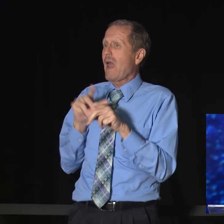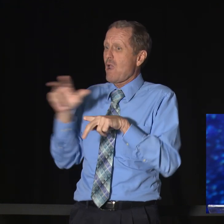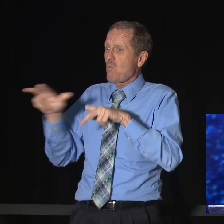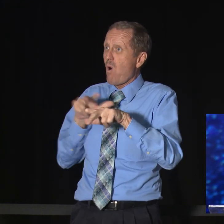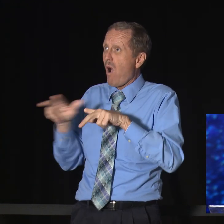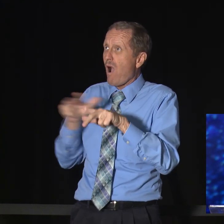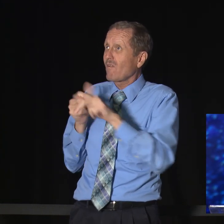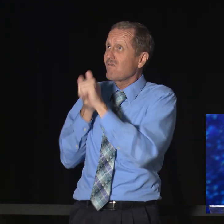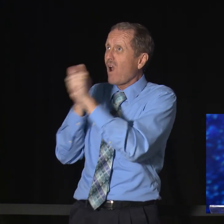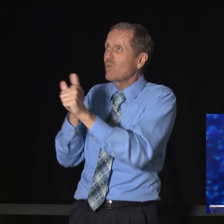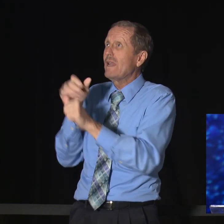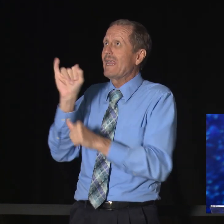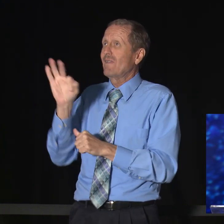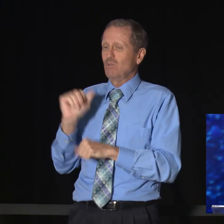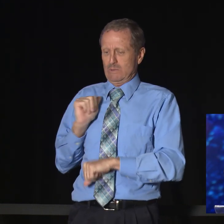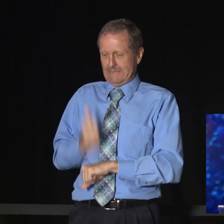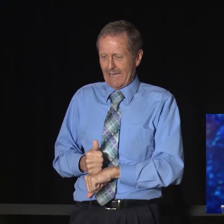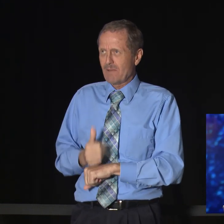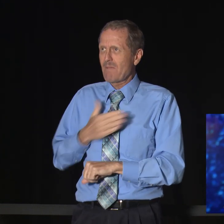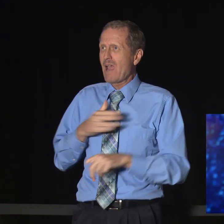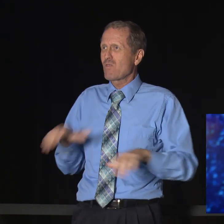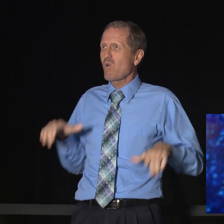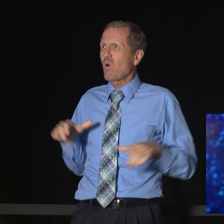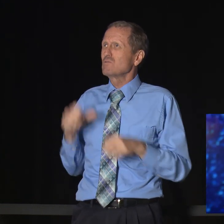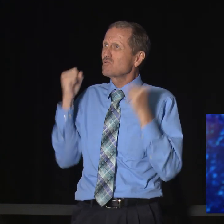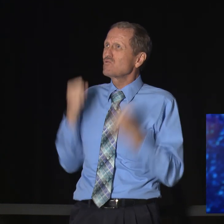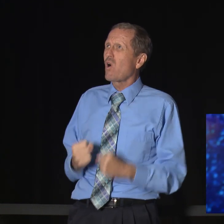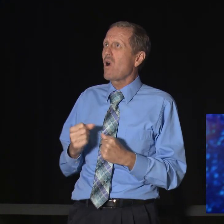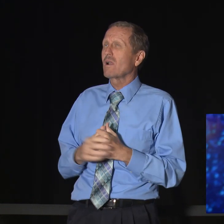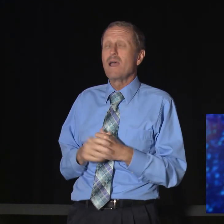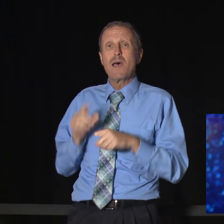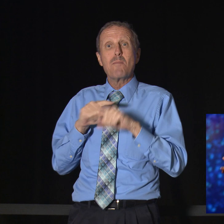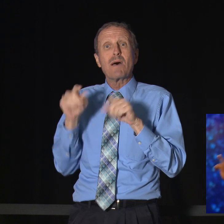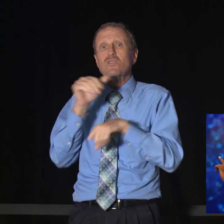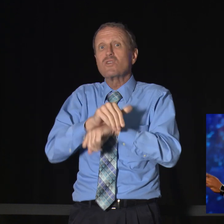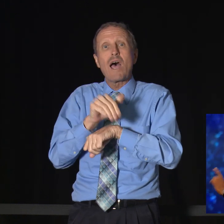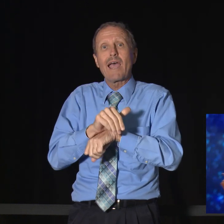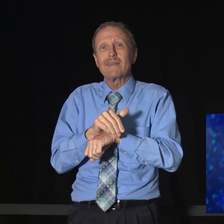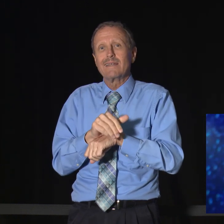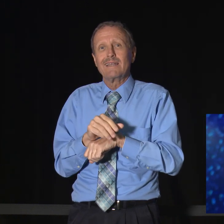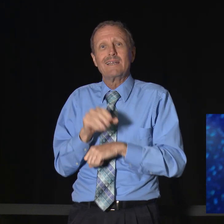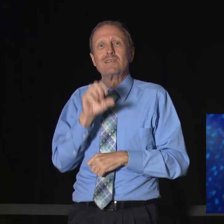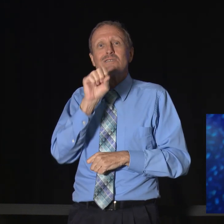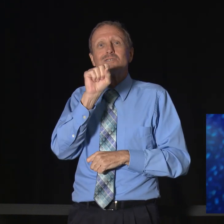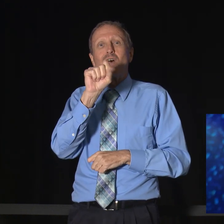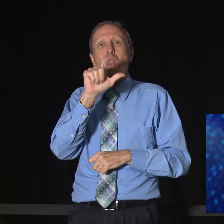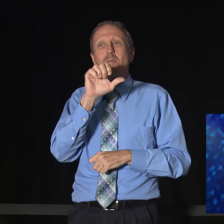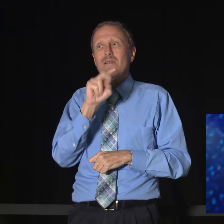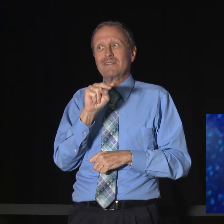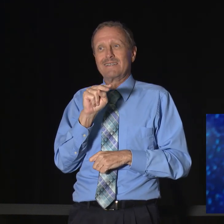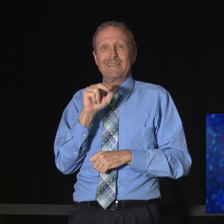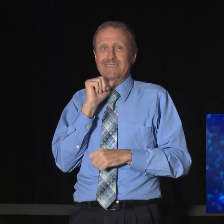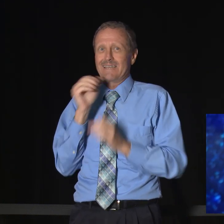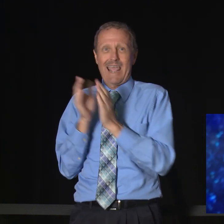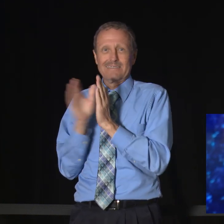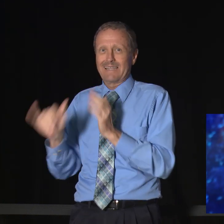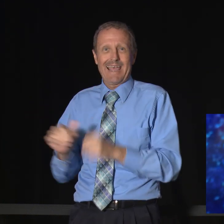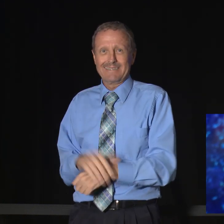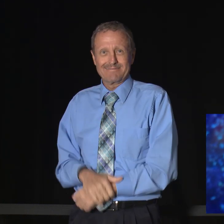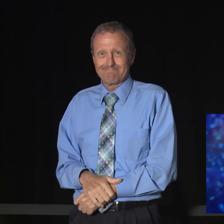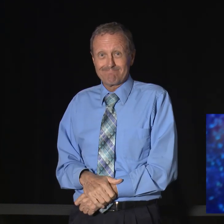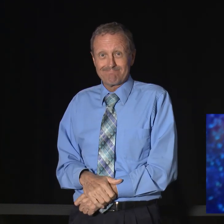you establish and secure my throne." But beloved, tonight, that's not what Solomon asked.